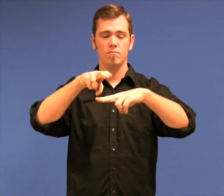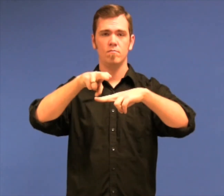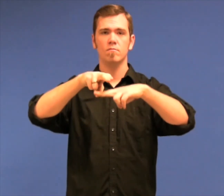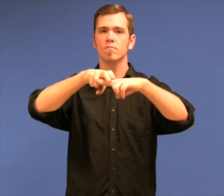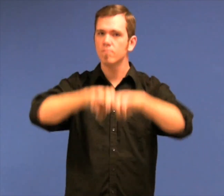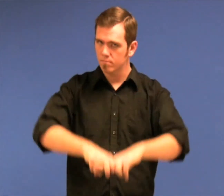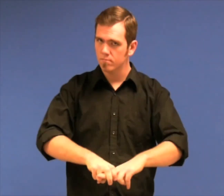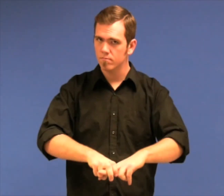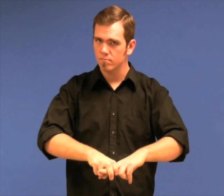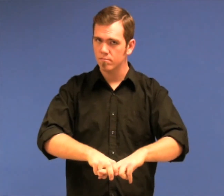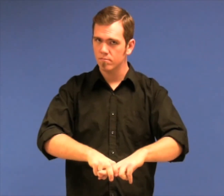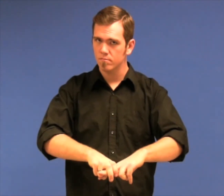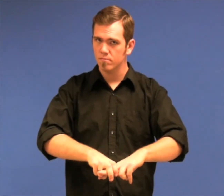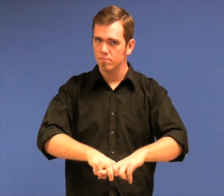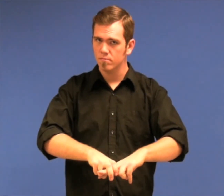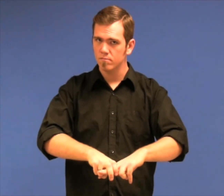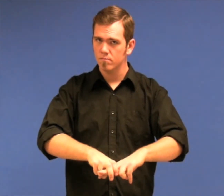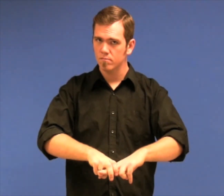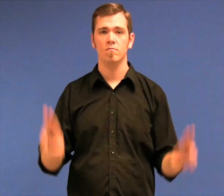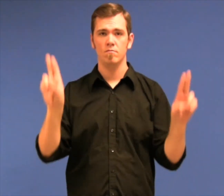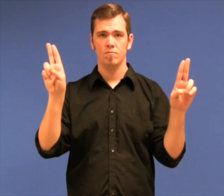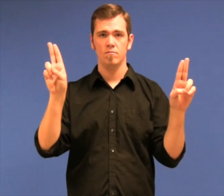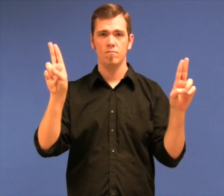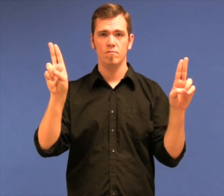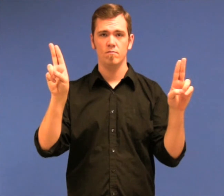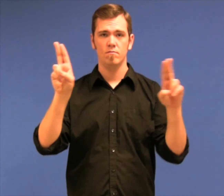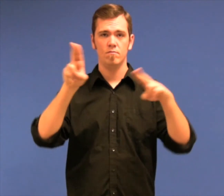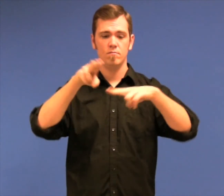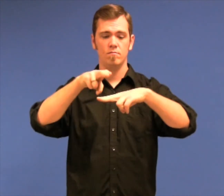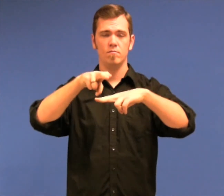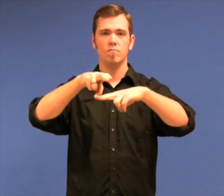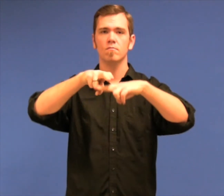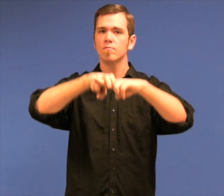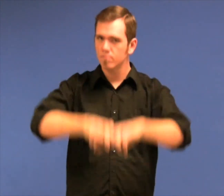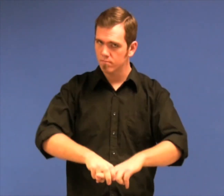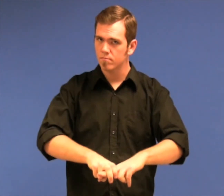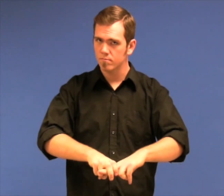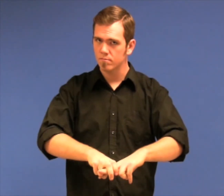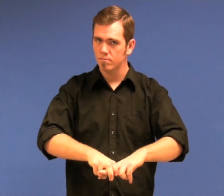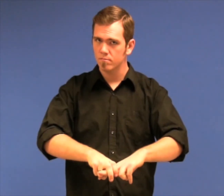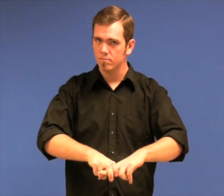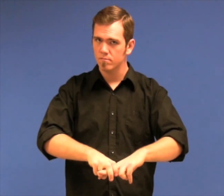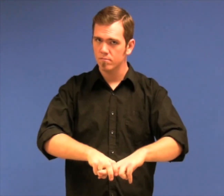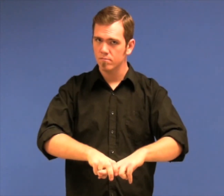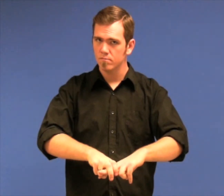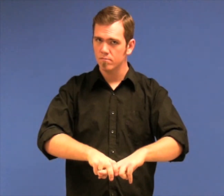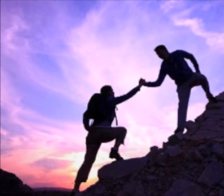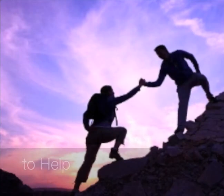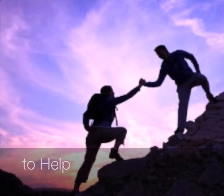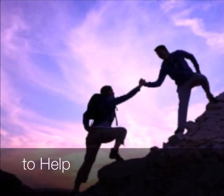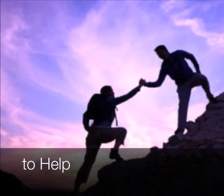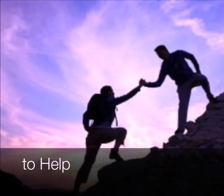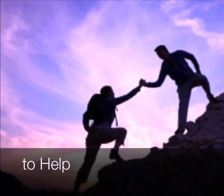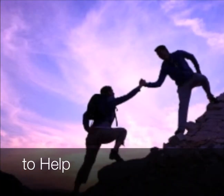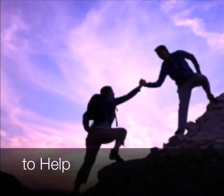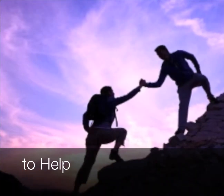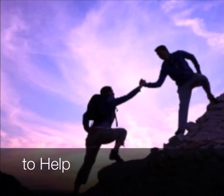it's just a bigger movement. Sit down or sit. Sit. Now let's talk about our